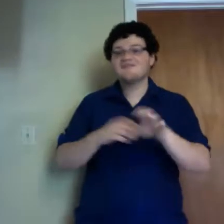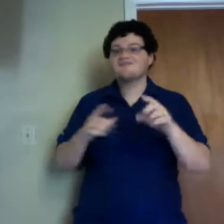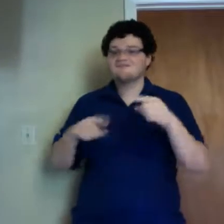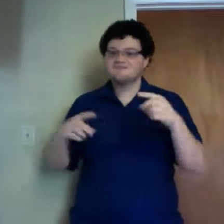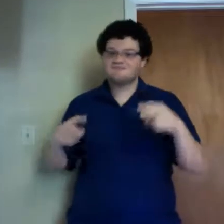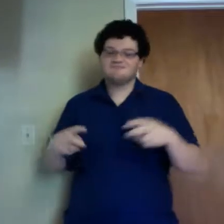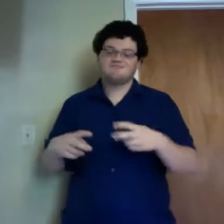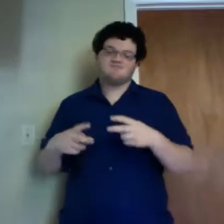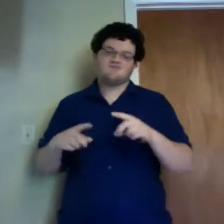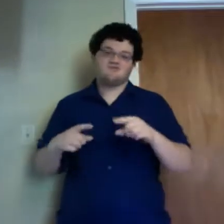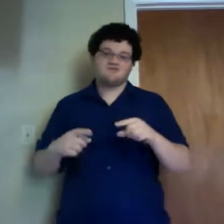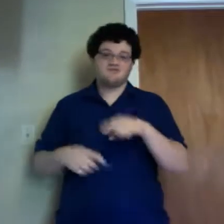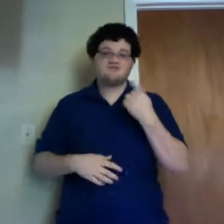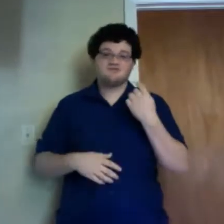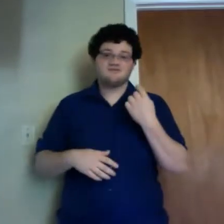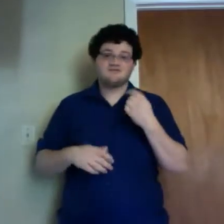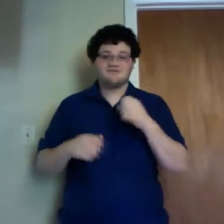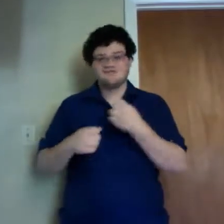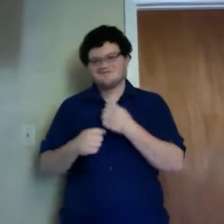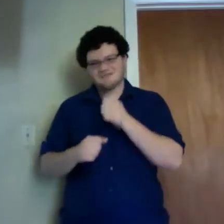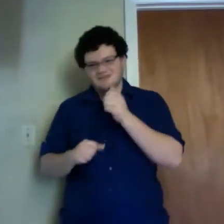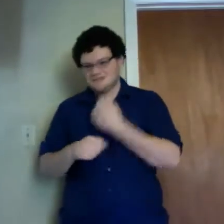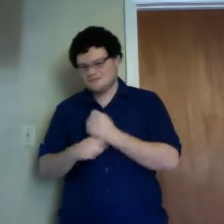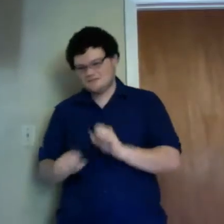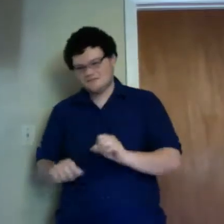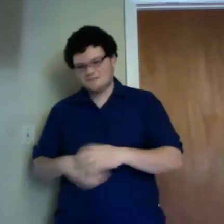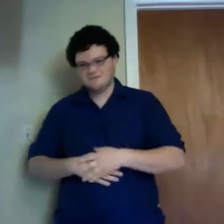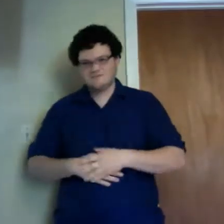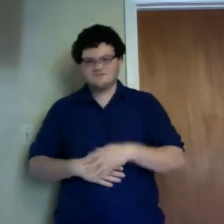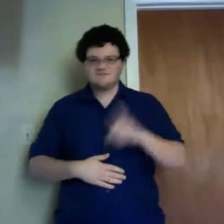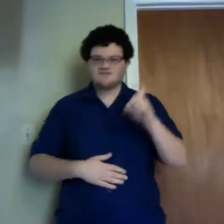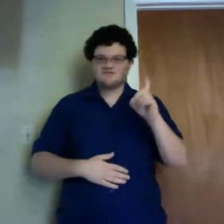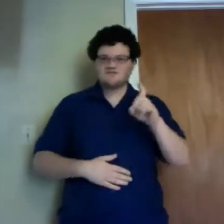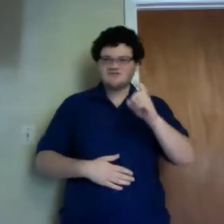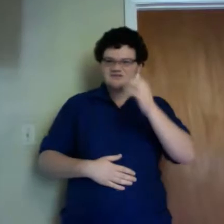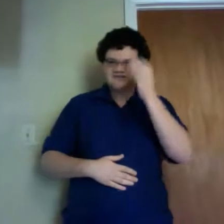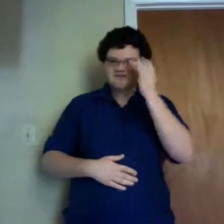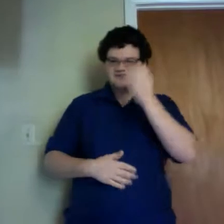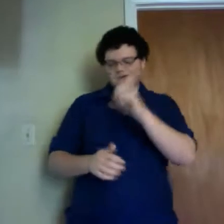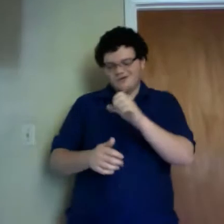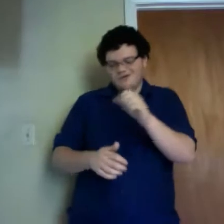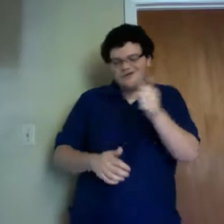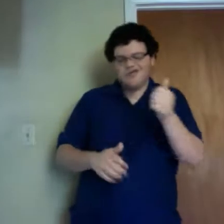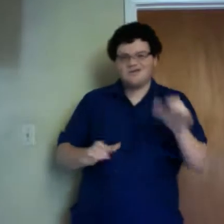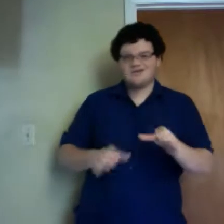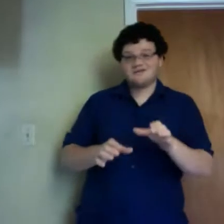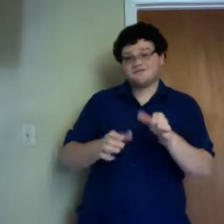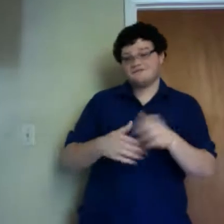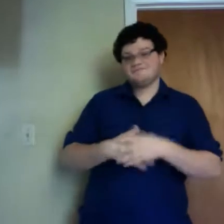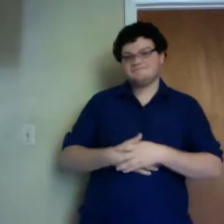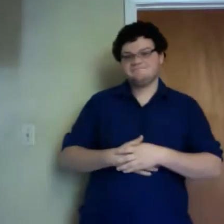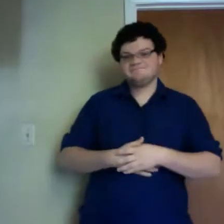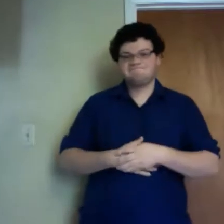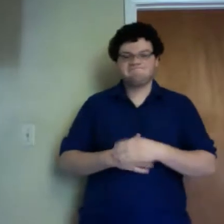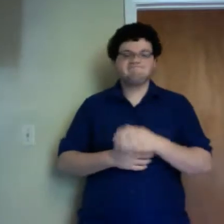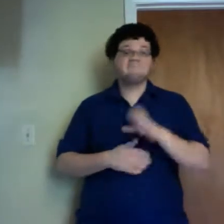other activities must be taken into account. While companies might issue guidelines for common activities, you must